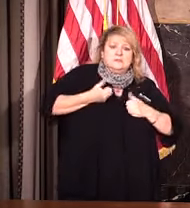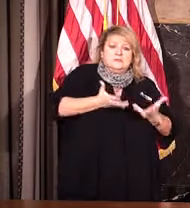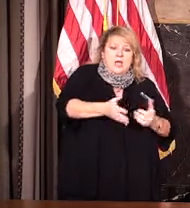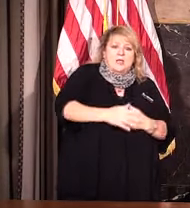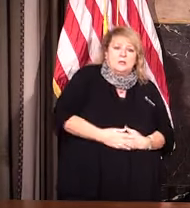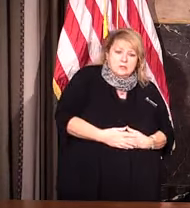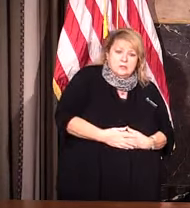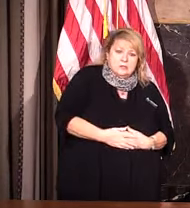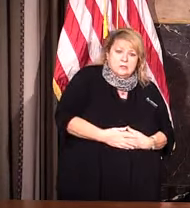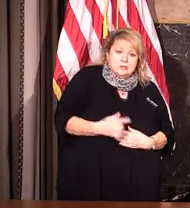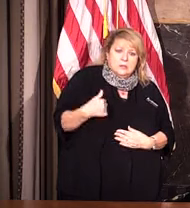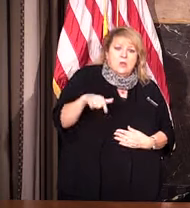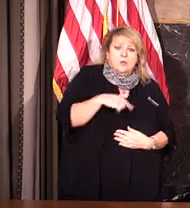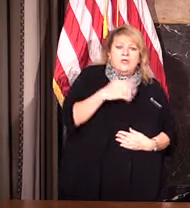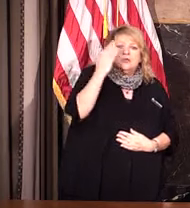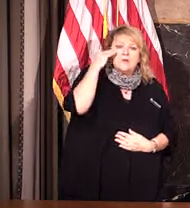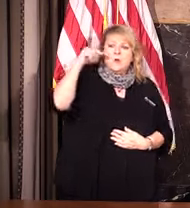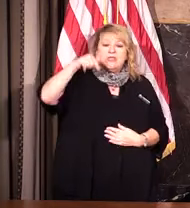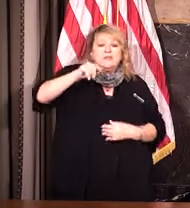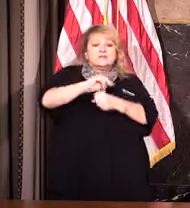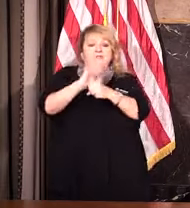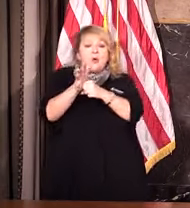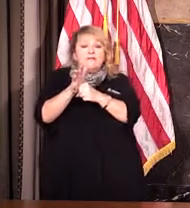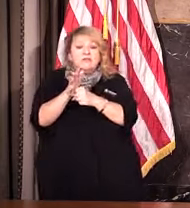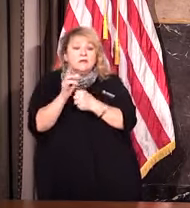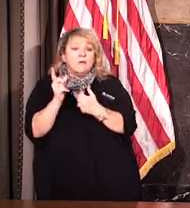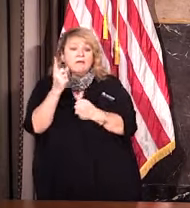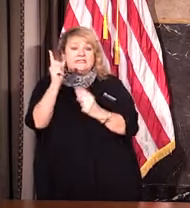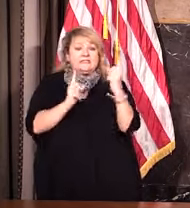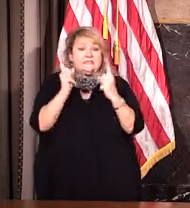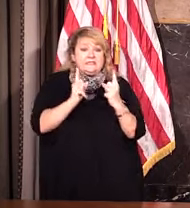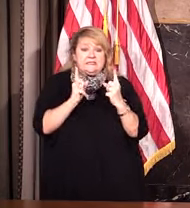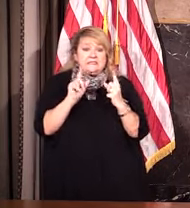both size and volume so that we won't be able to do our best work.